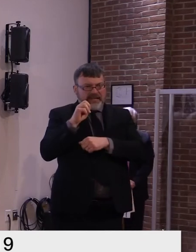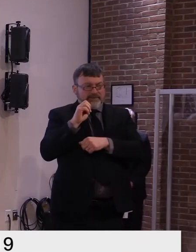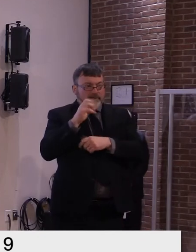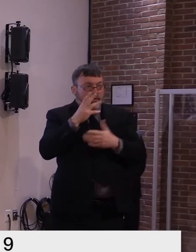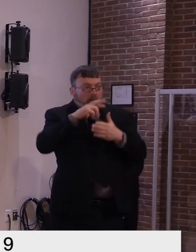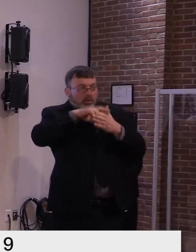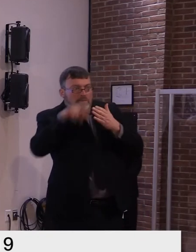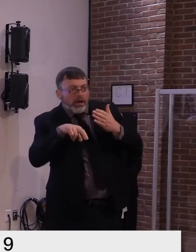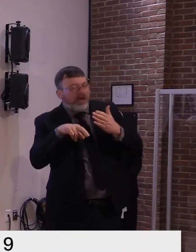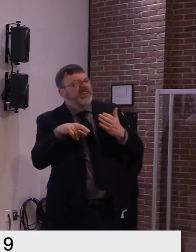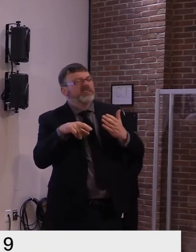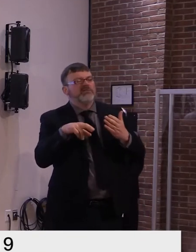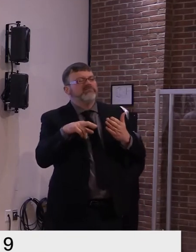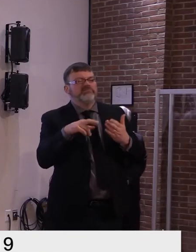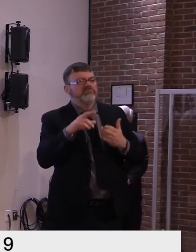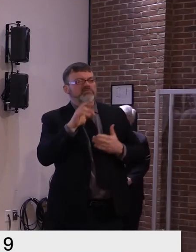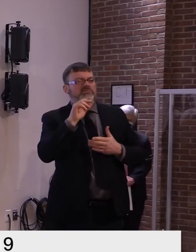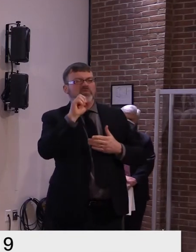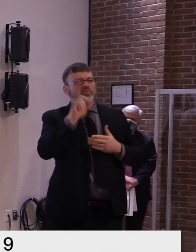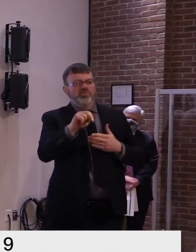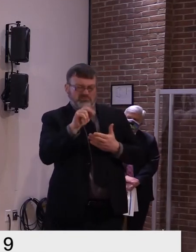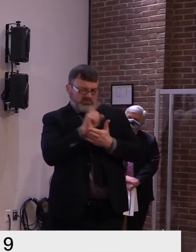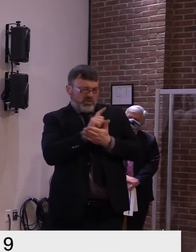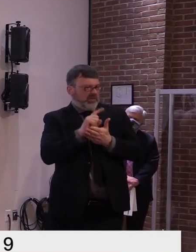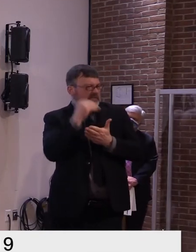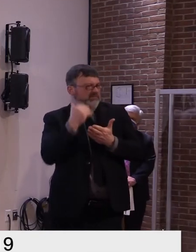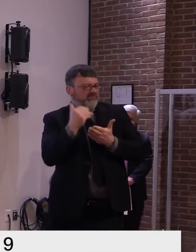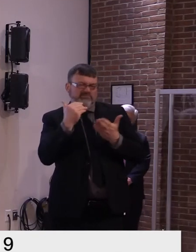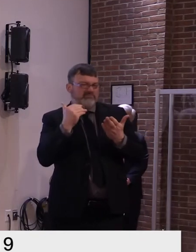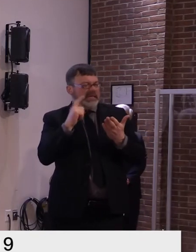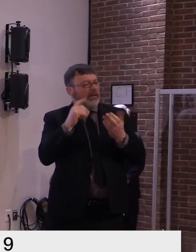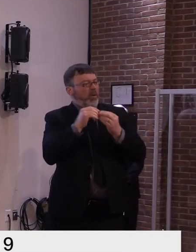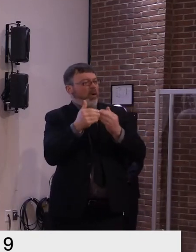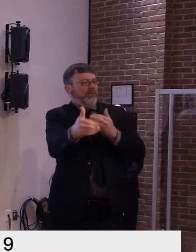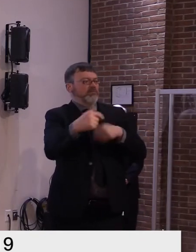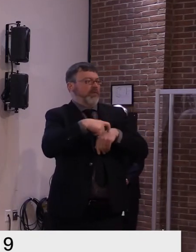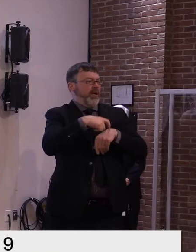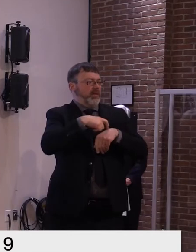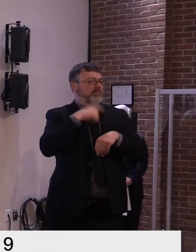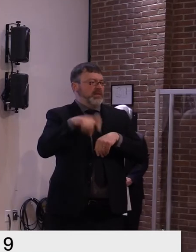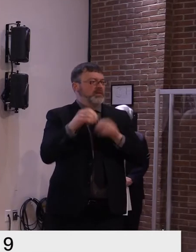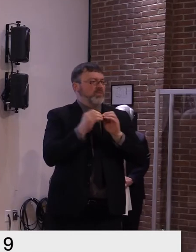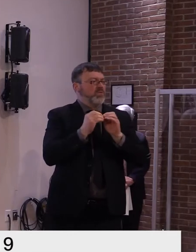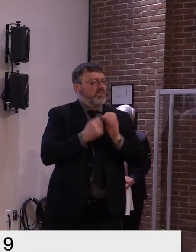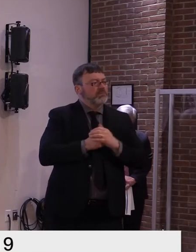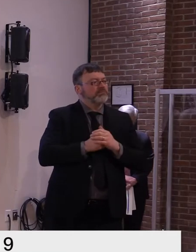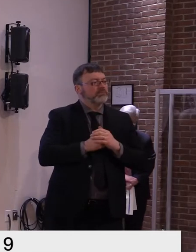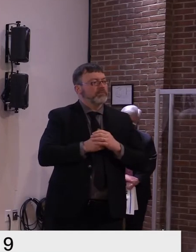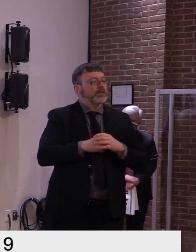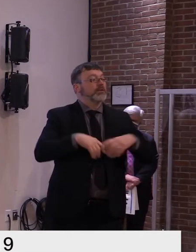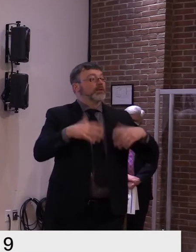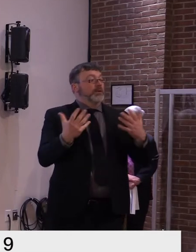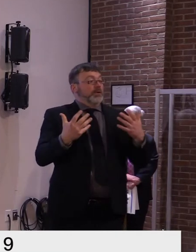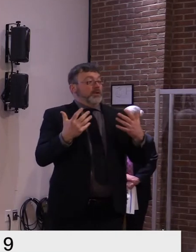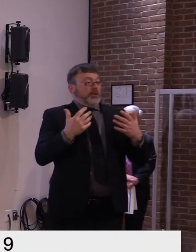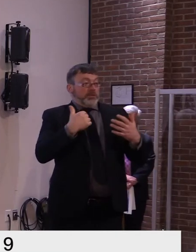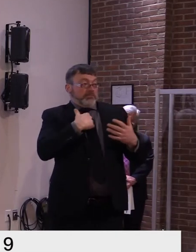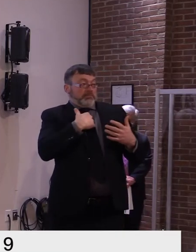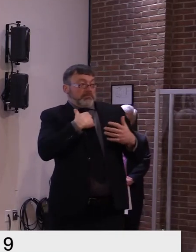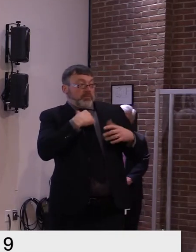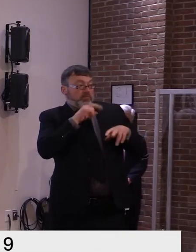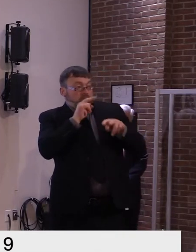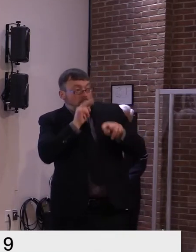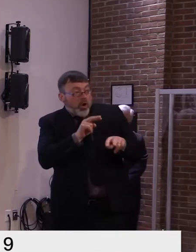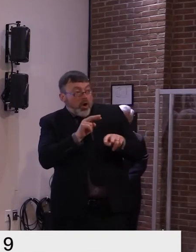And while we're also watching for any impact in our communities from Vermonters who return to the state after attending the